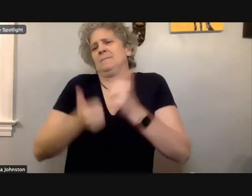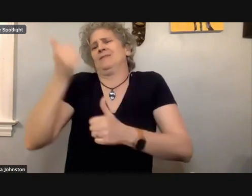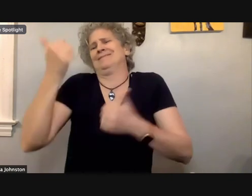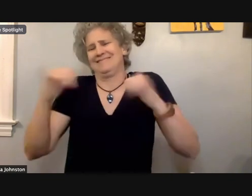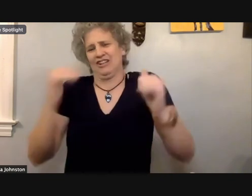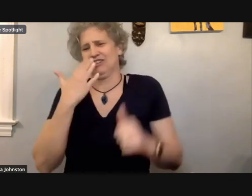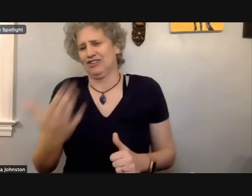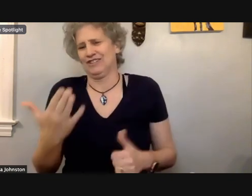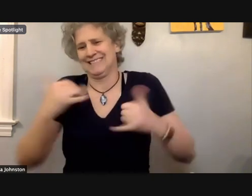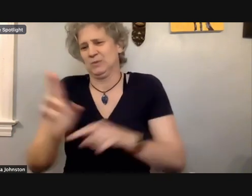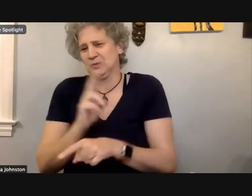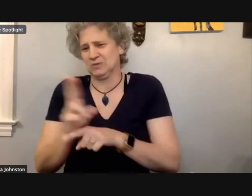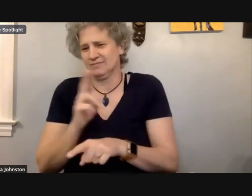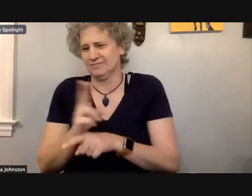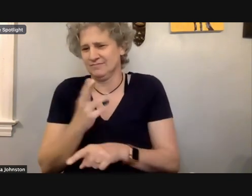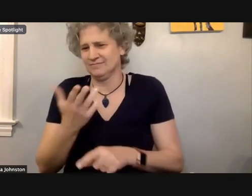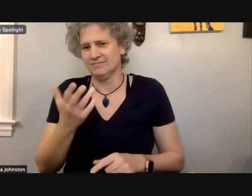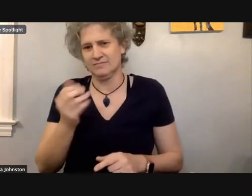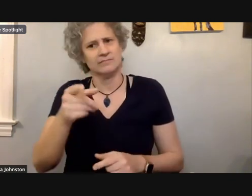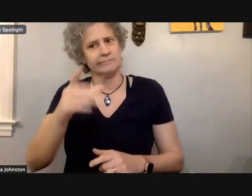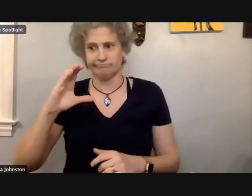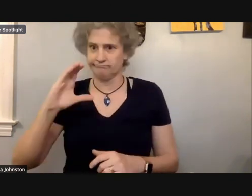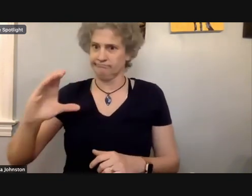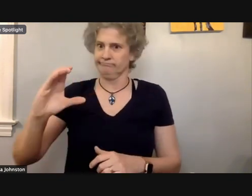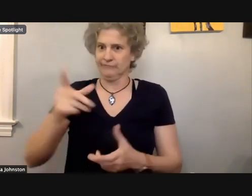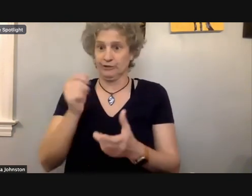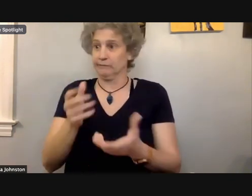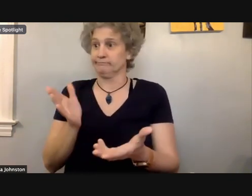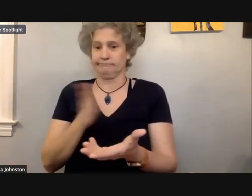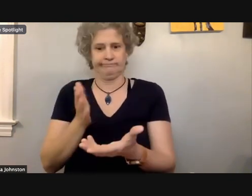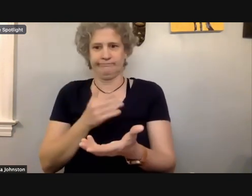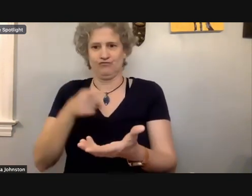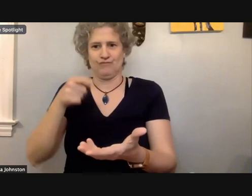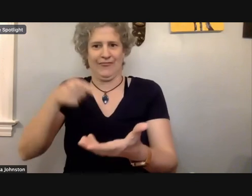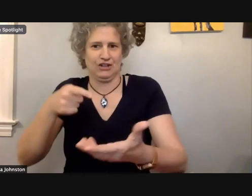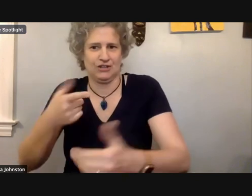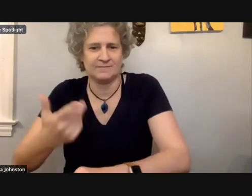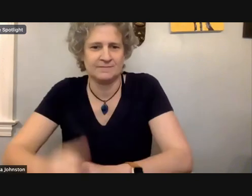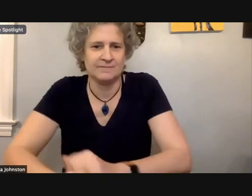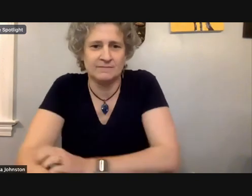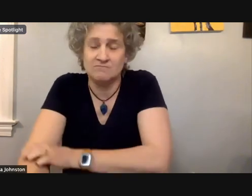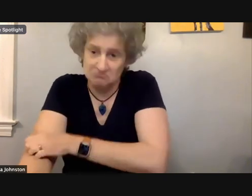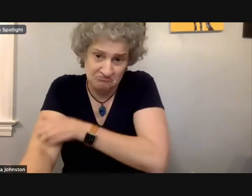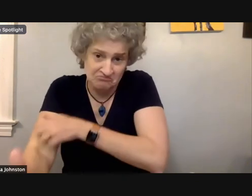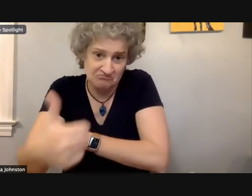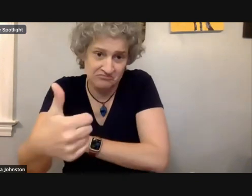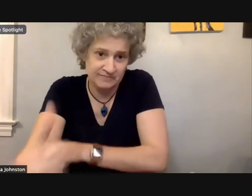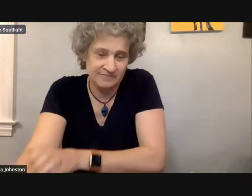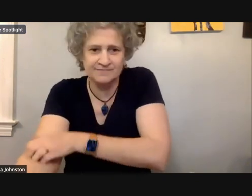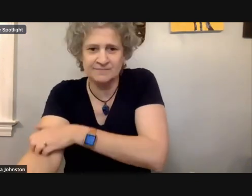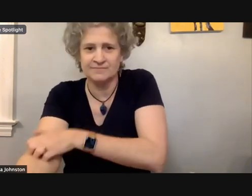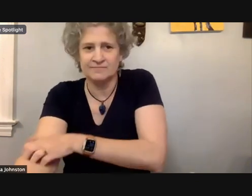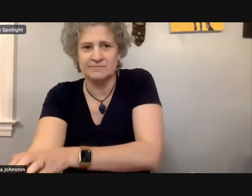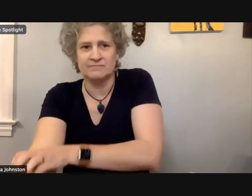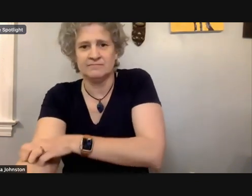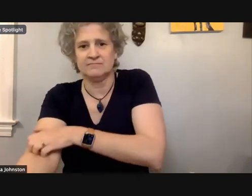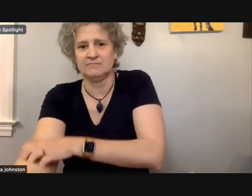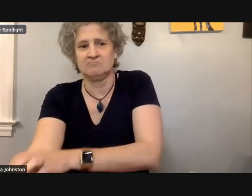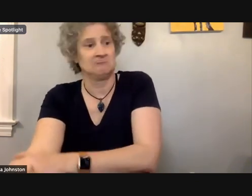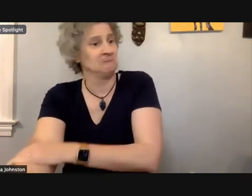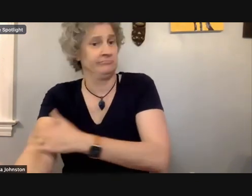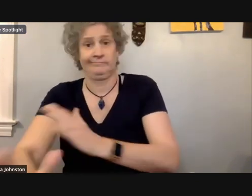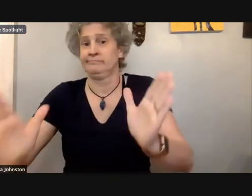antiquated, but I would guess that the majority of them are still in use today. Again, very robust resource. You can find a lot of